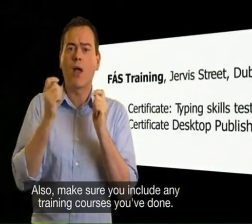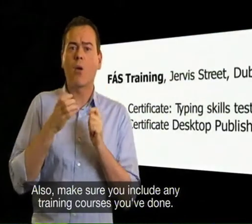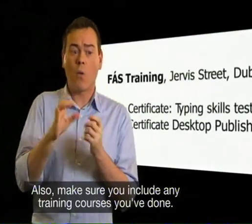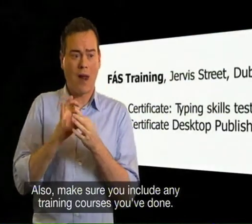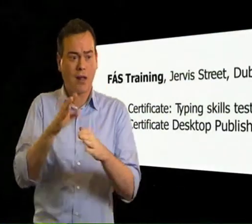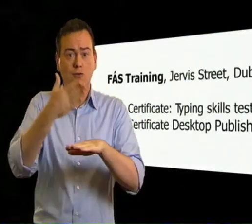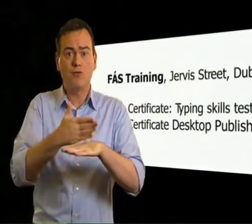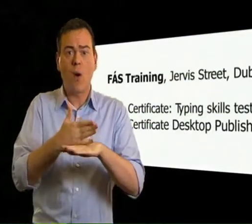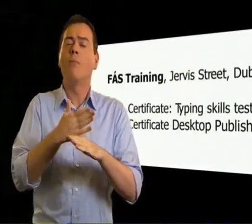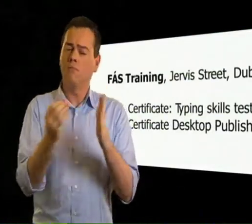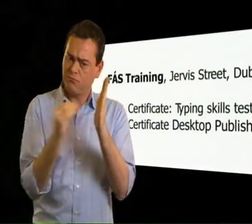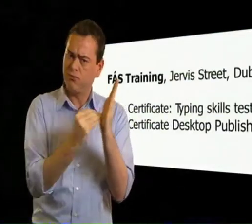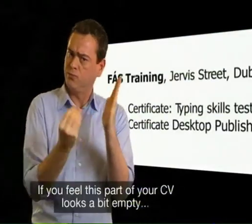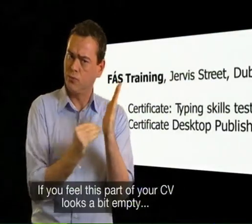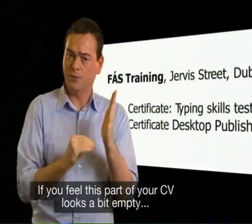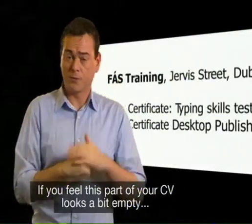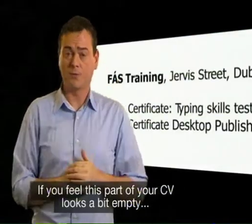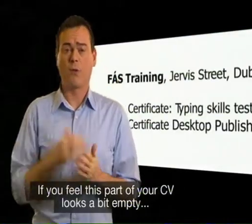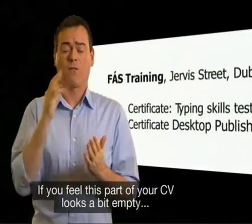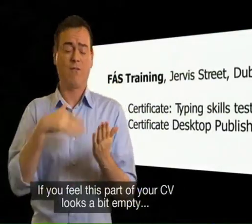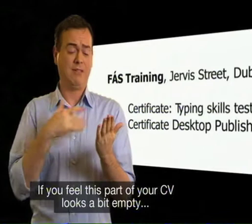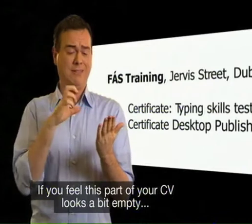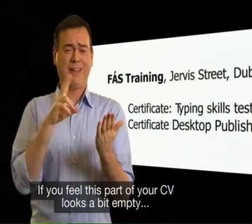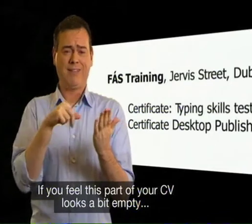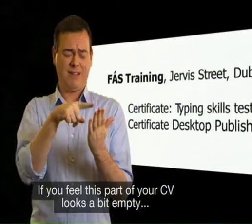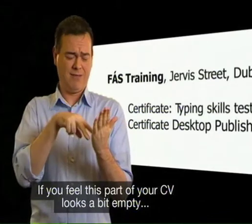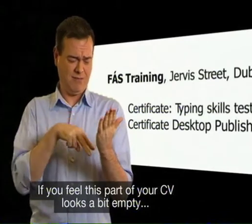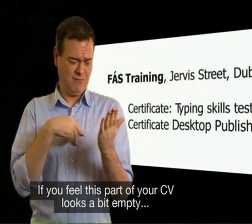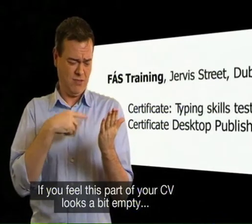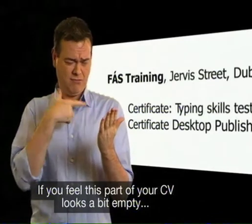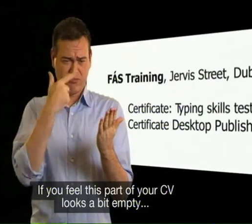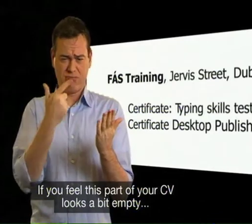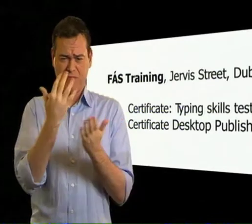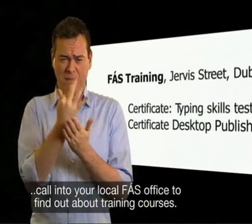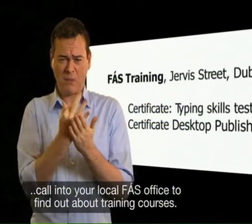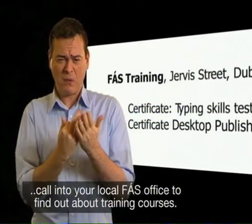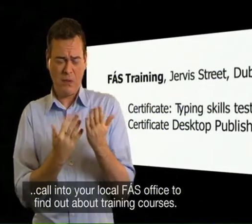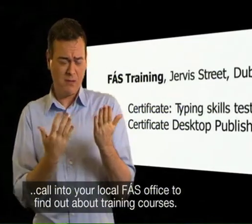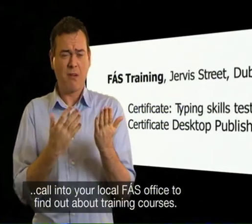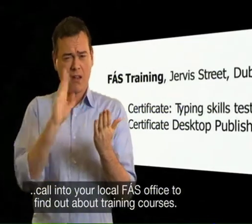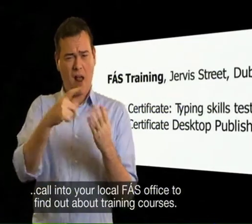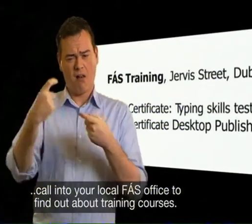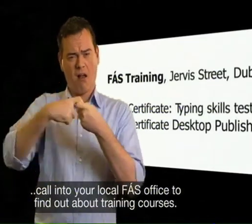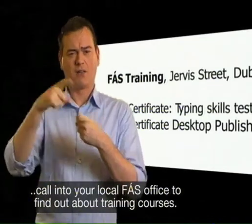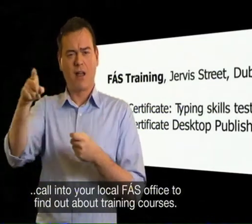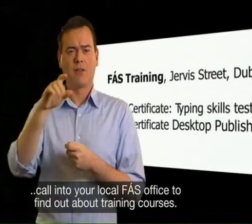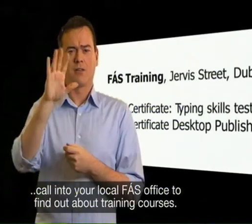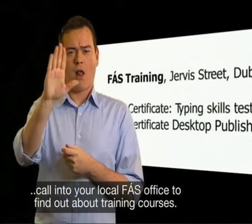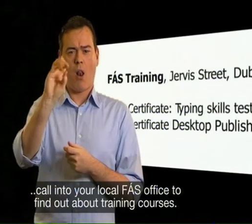done. If you feel this part of your CV looks a bit empty, call into your local FOSS office to find